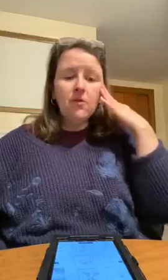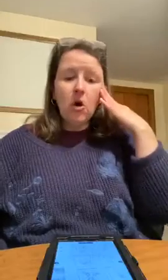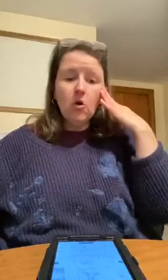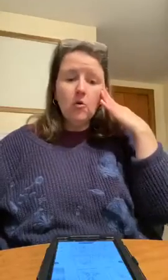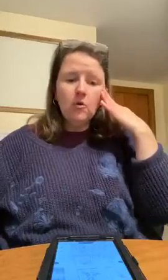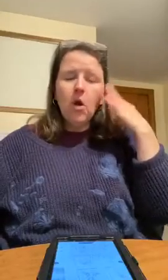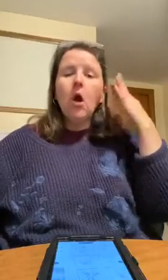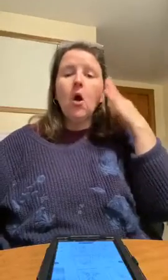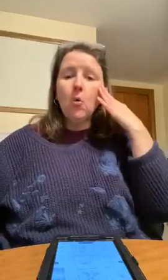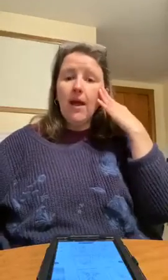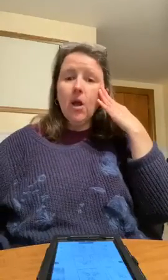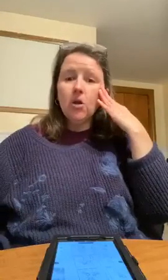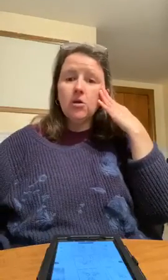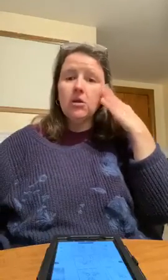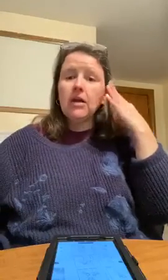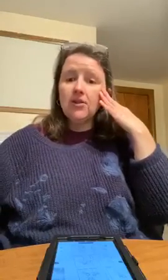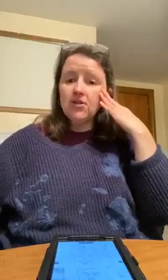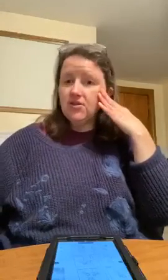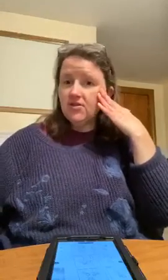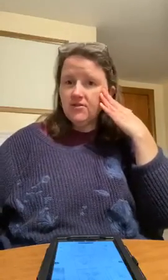Know, aware, conscious.